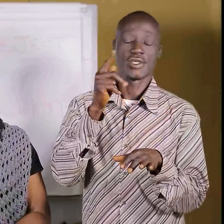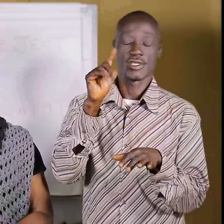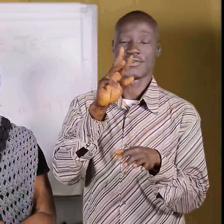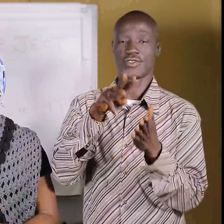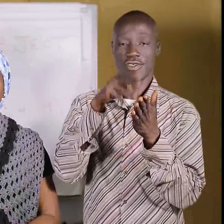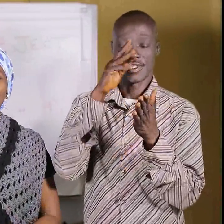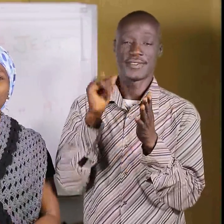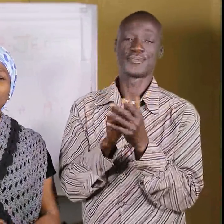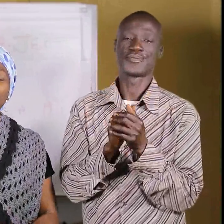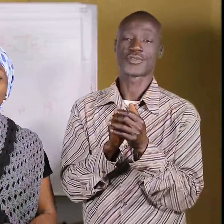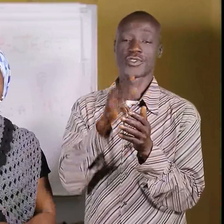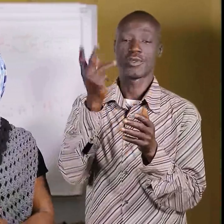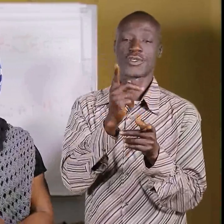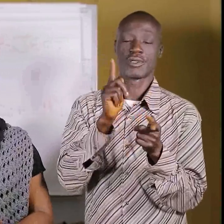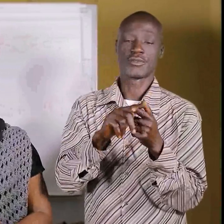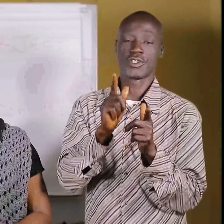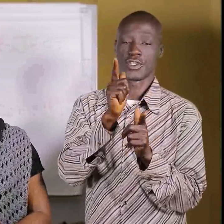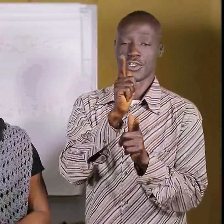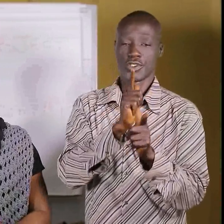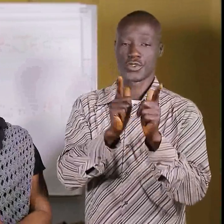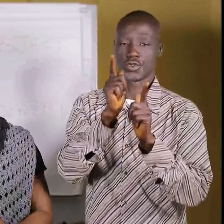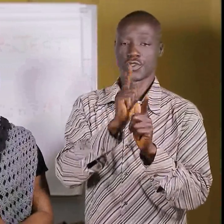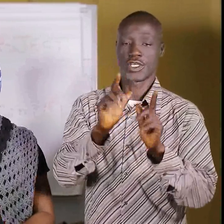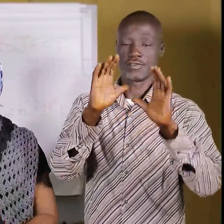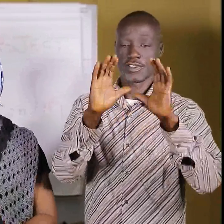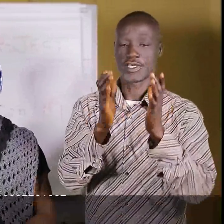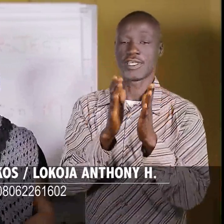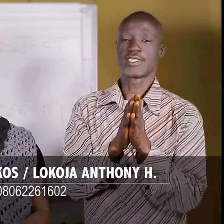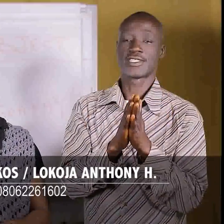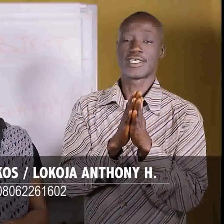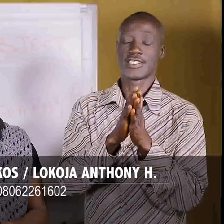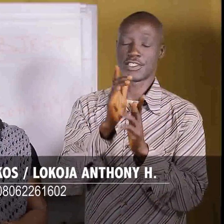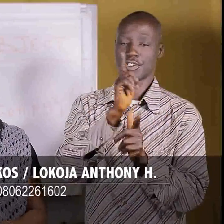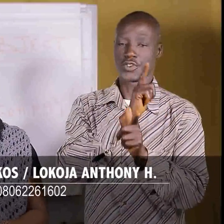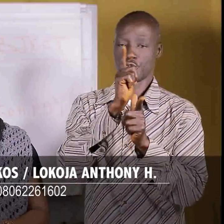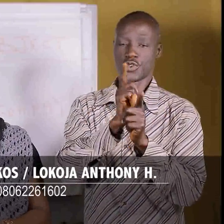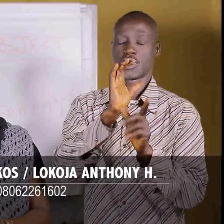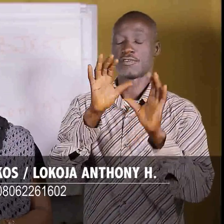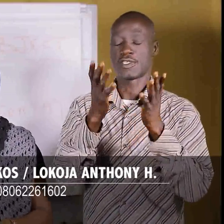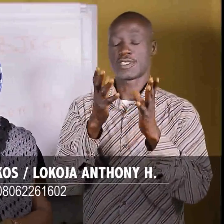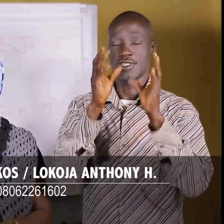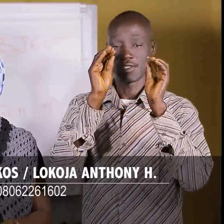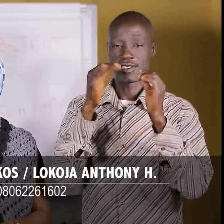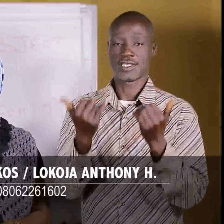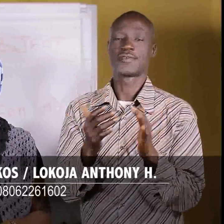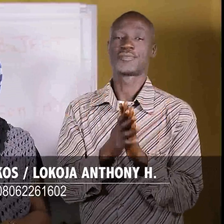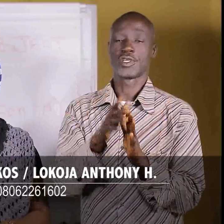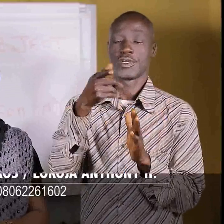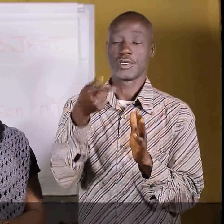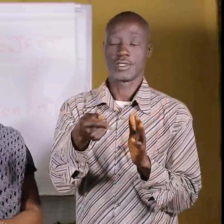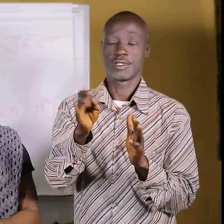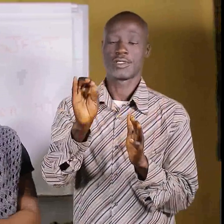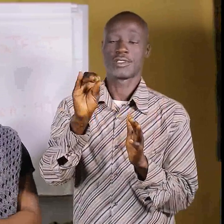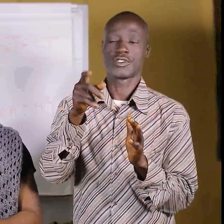program. Welcome to the geography class. I am your geography teacher, Wezi Jeremiah